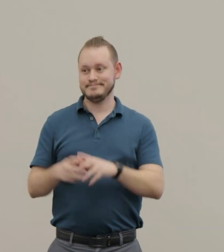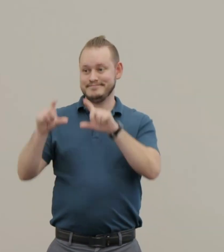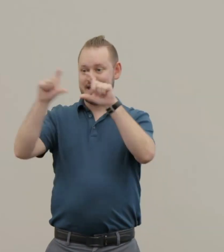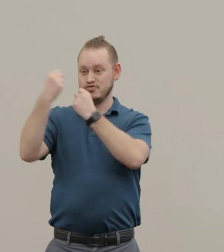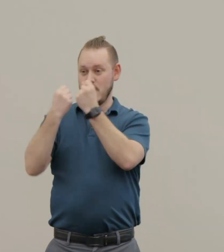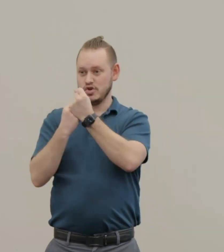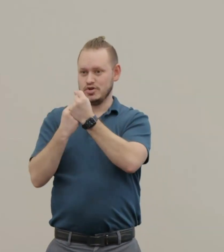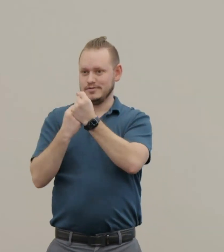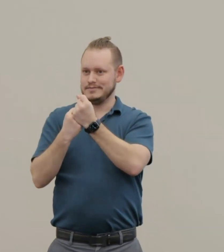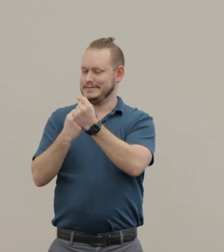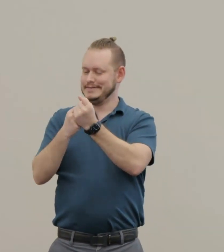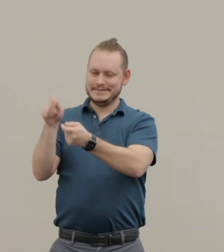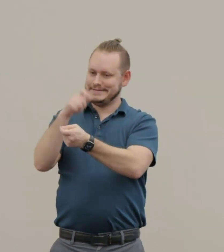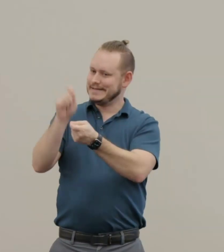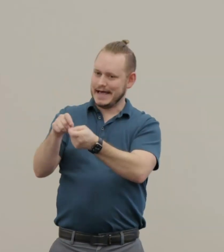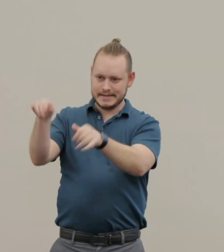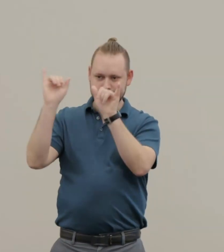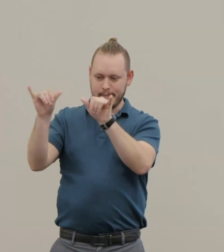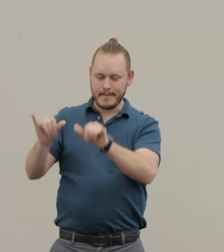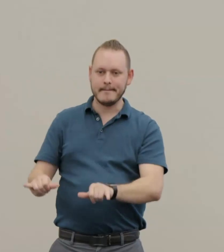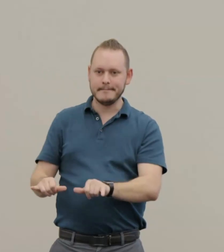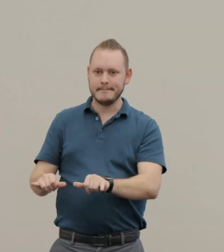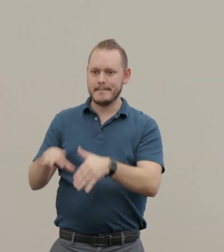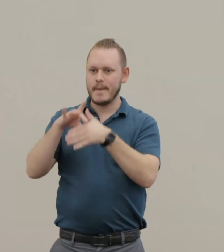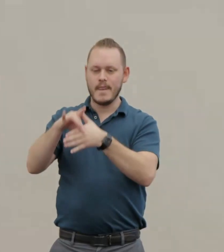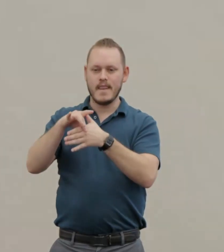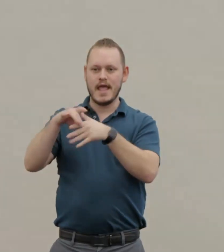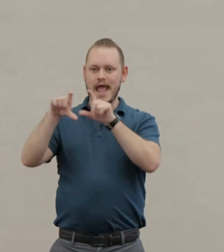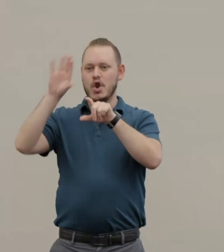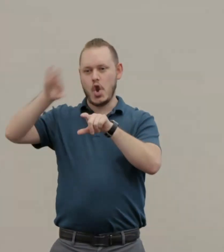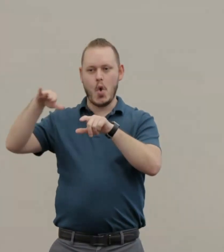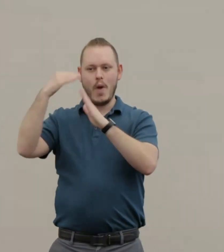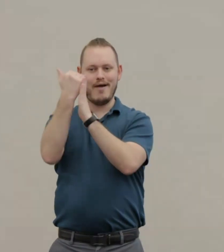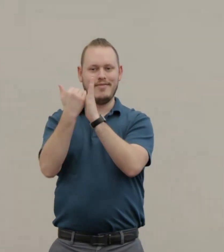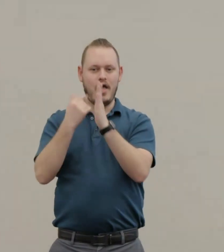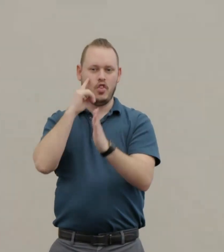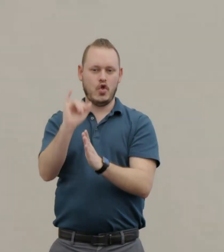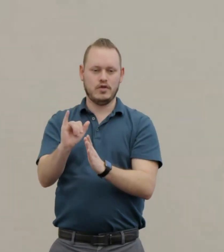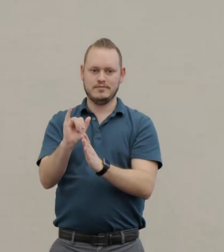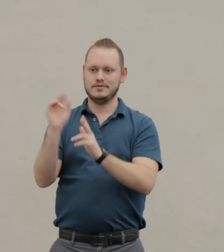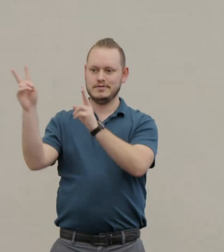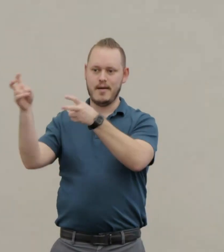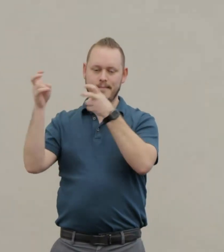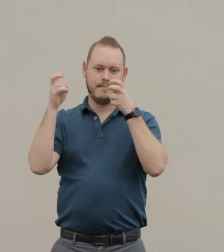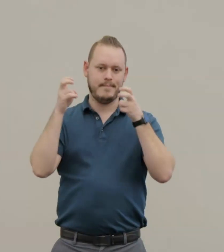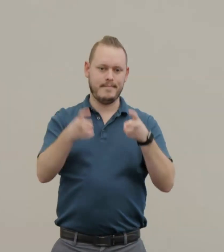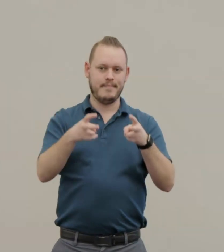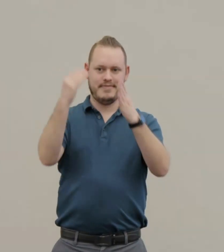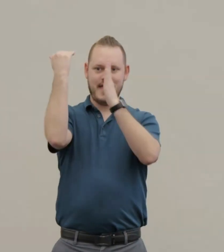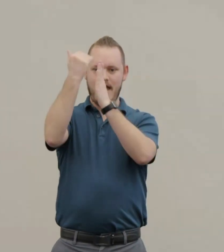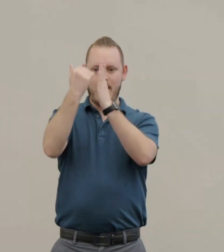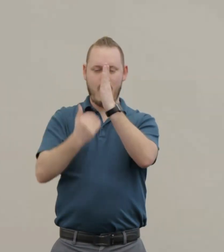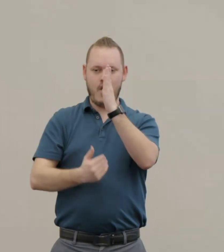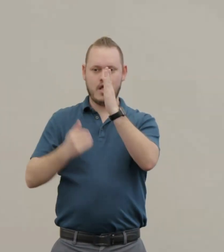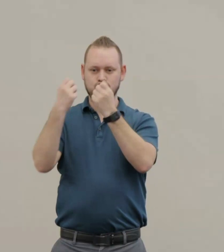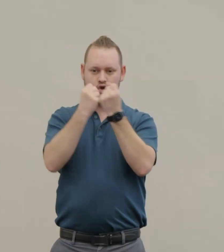is exactly an outline structure. Your content editors already know what an outline looks like. So just copy the outline structure into your